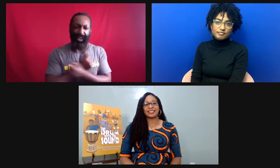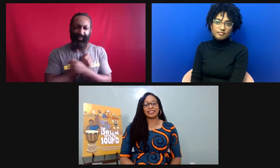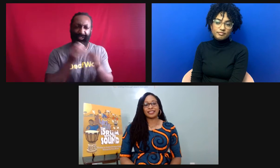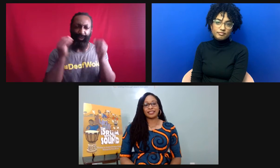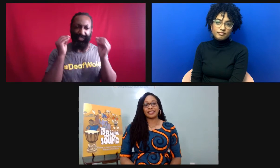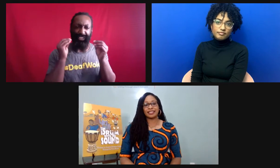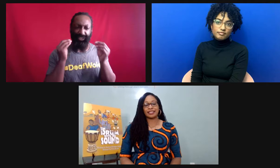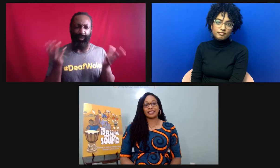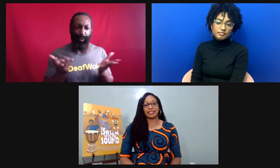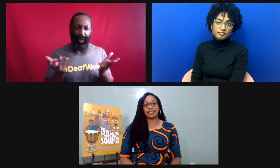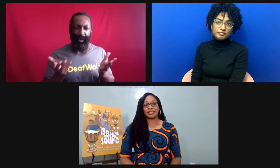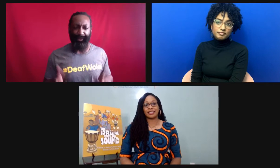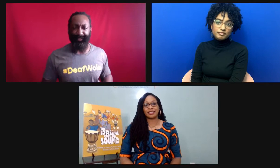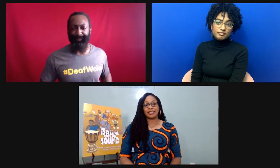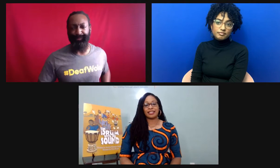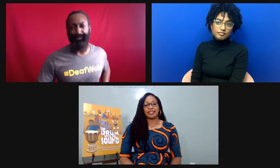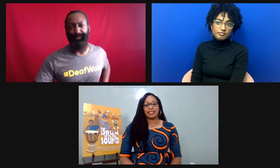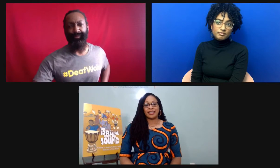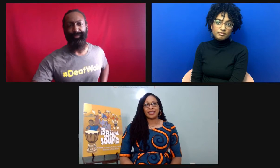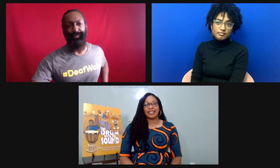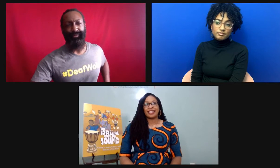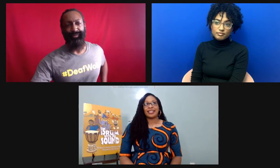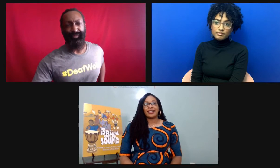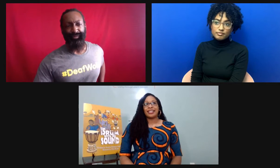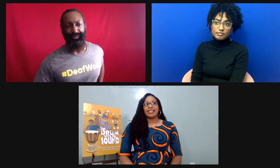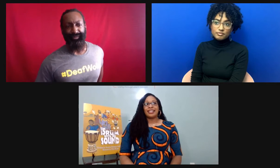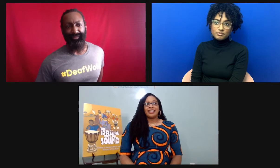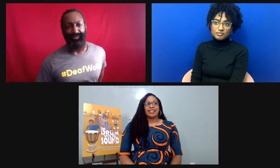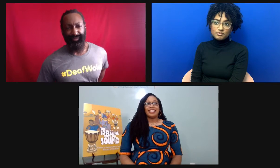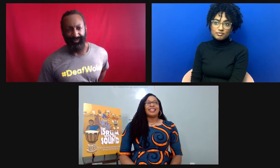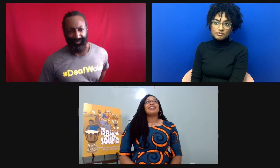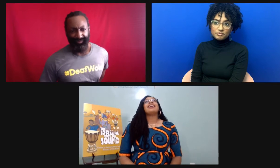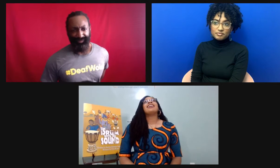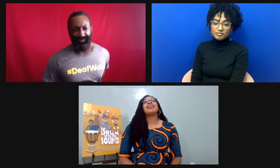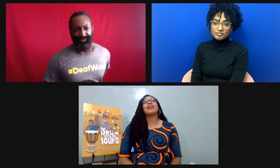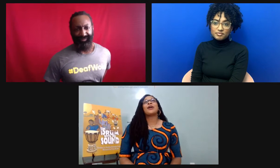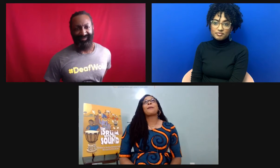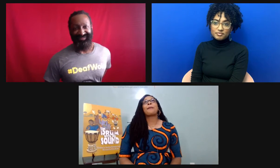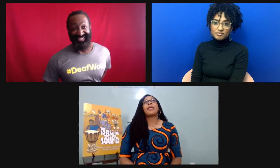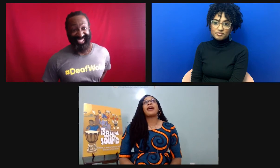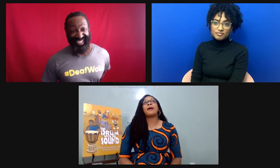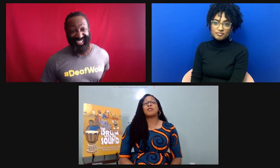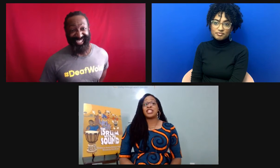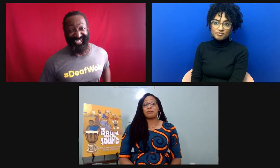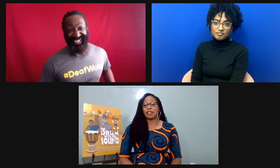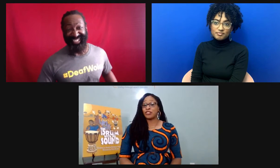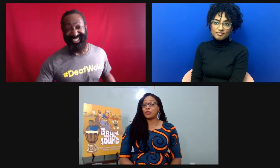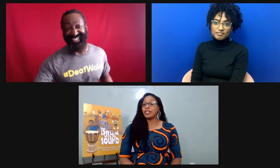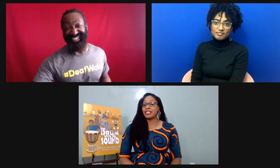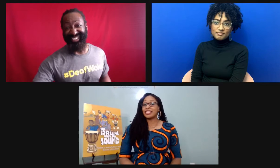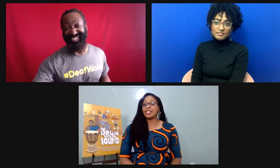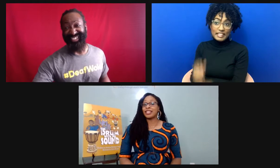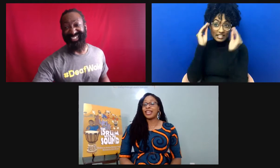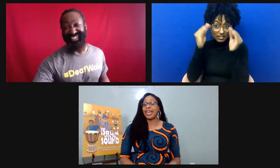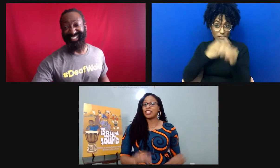What is your reason? What is your love? What do you love teaching them? Teaching my